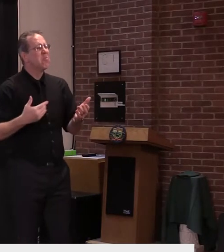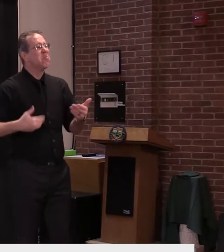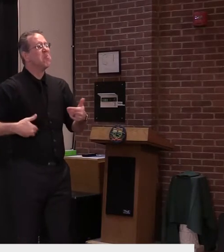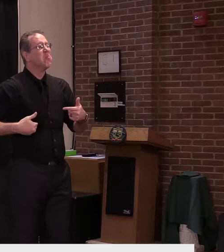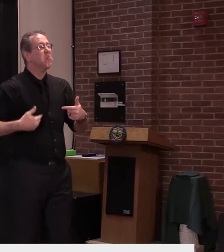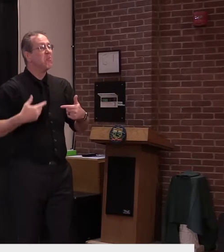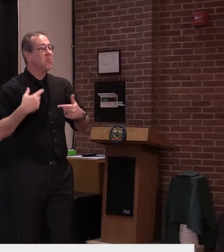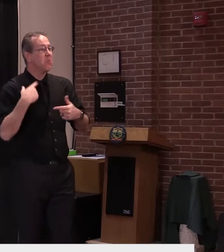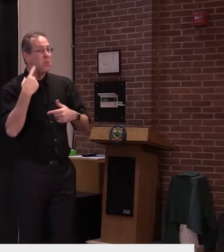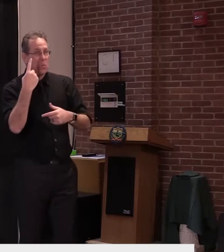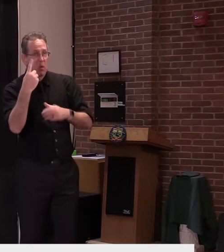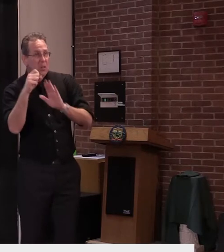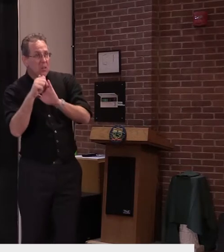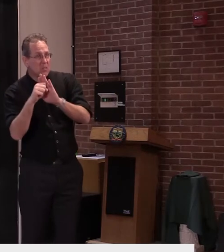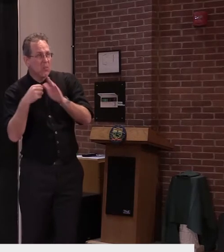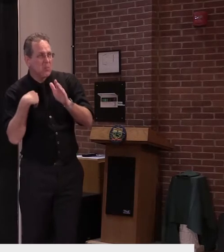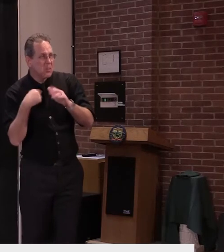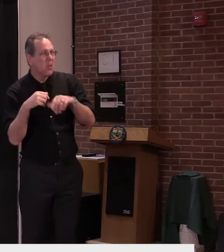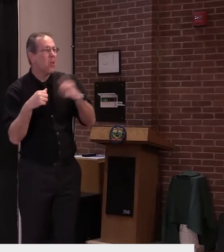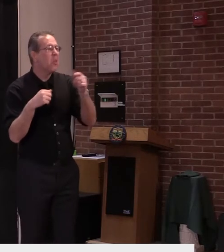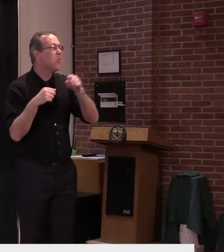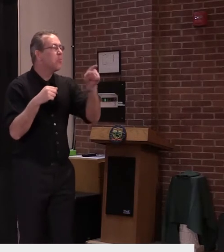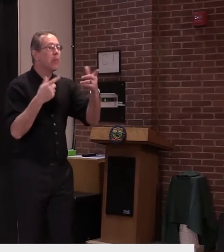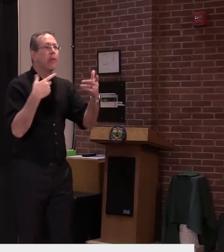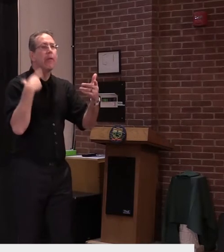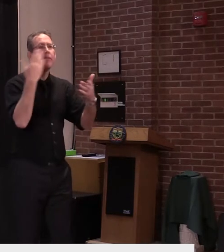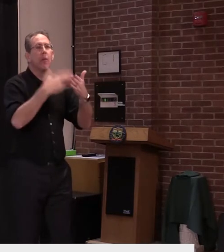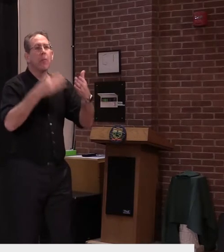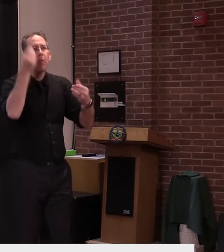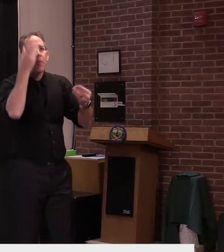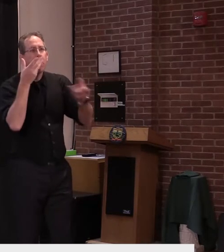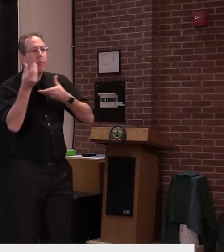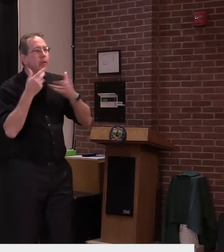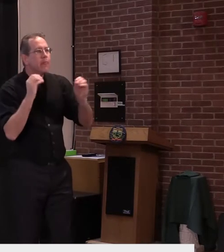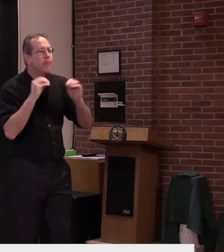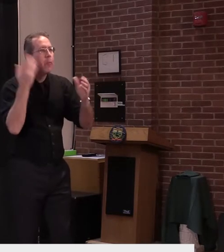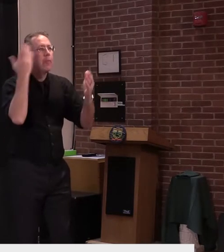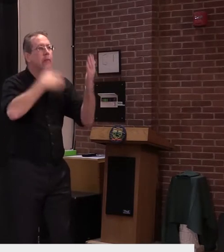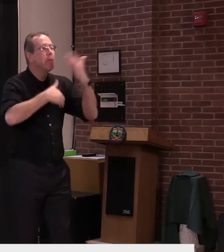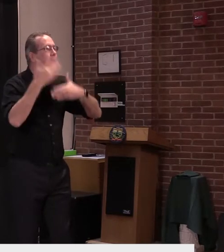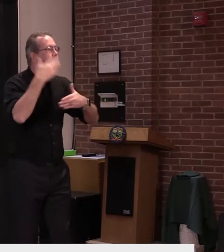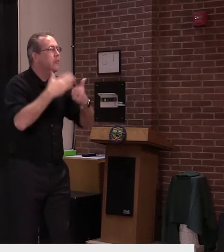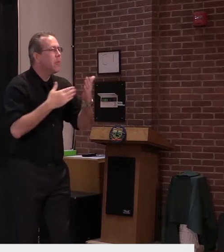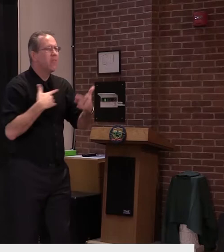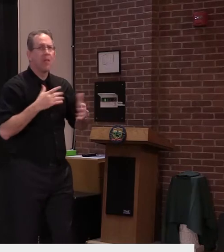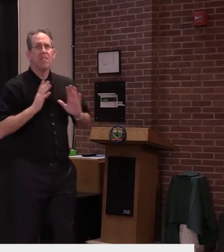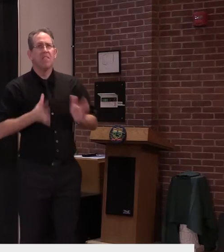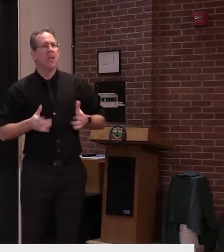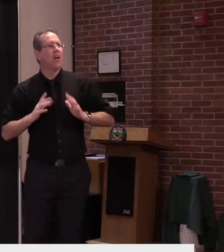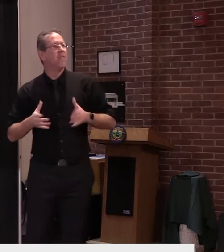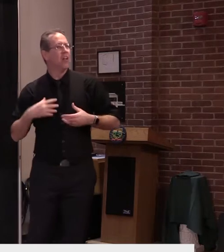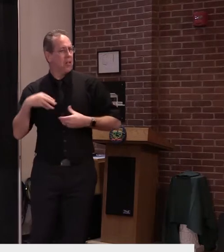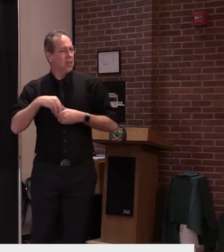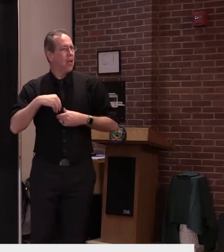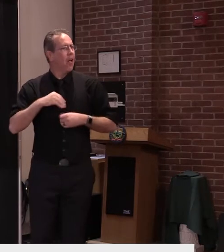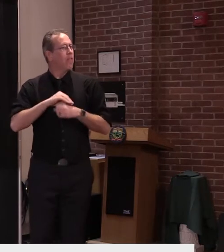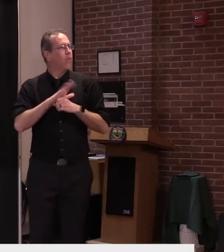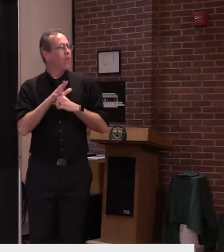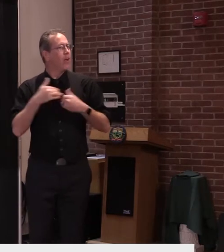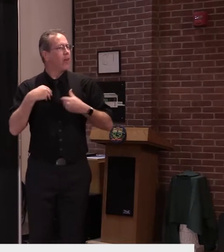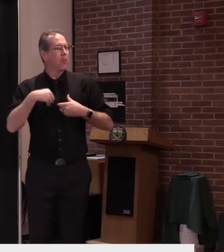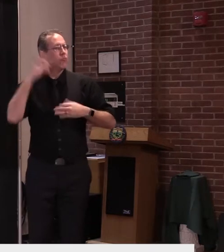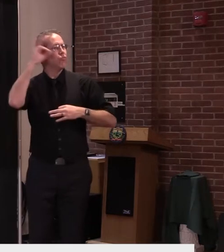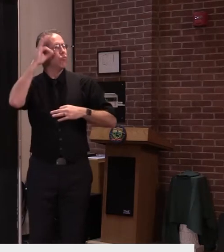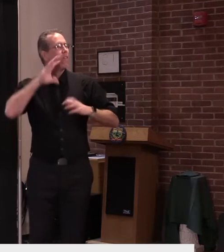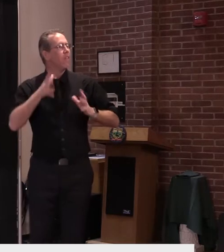not reported due to the transmissibility and the more mild symptoms that come with Omicron. That is an estimated 10% of the New